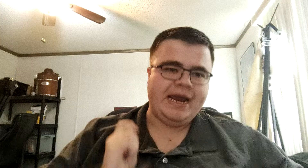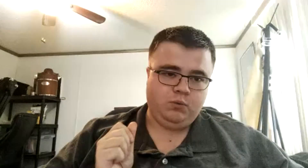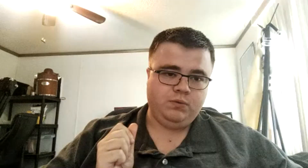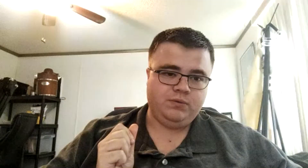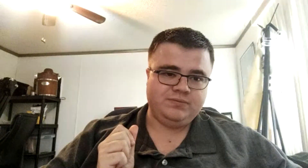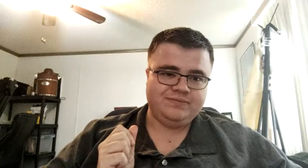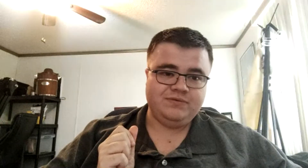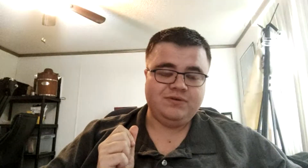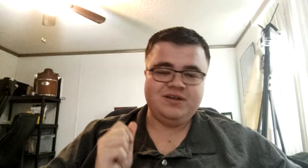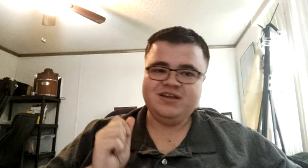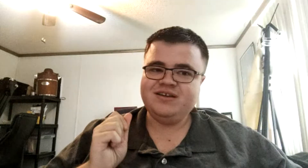Bell